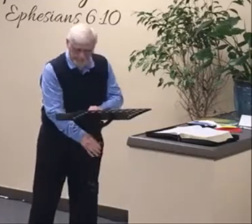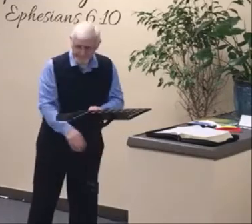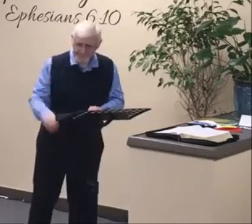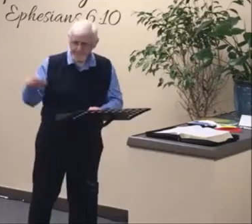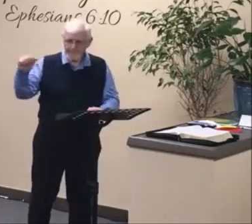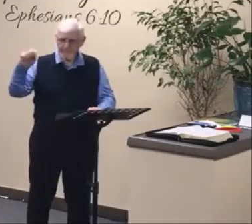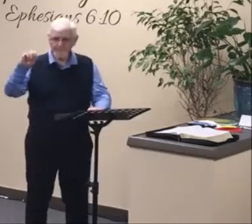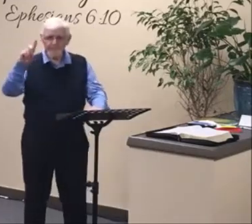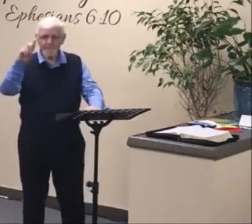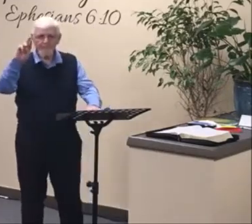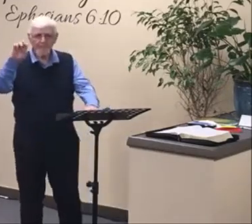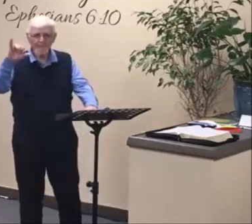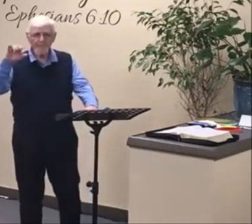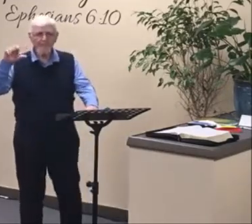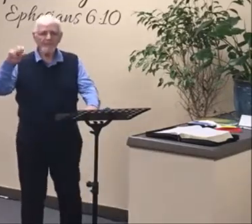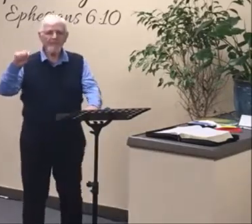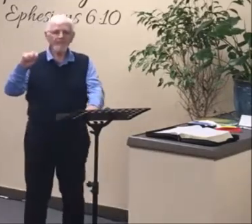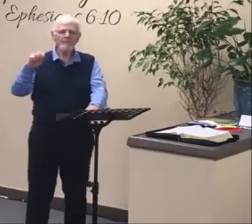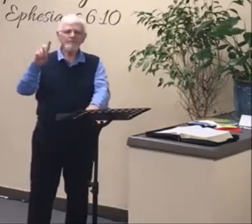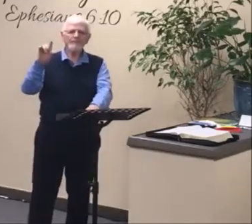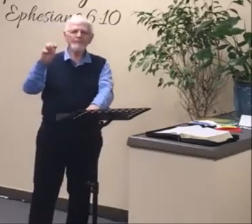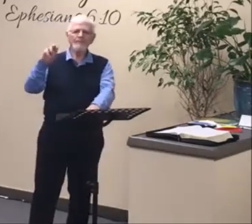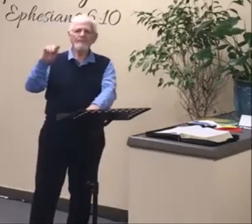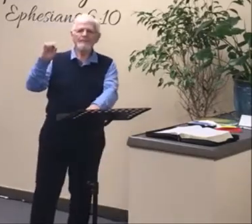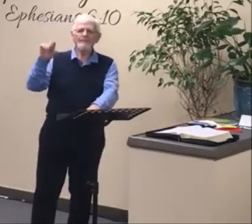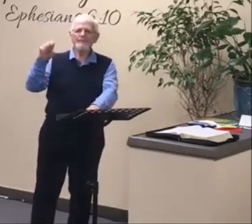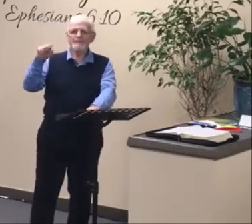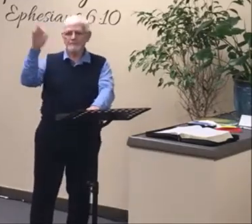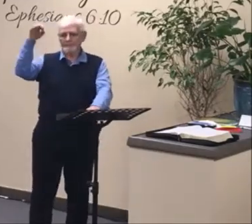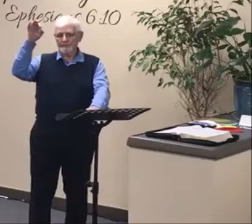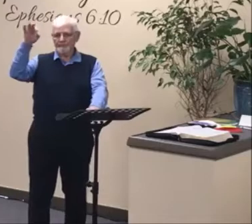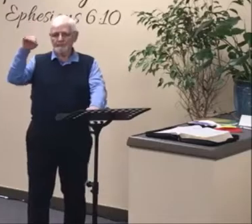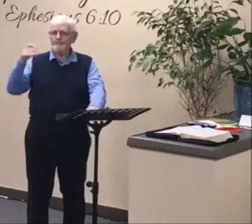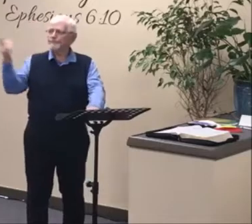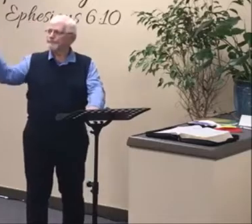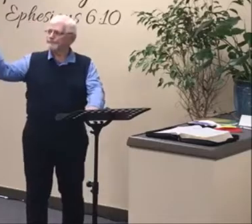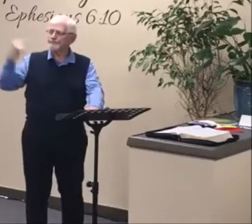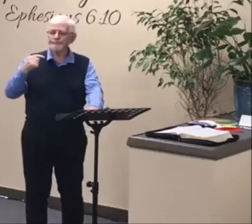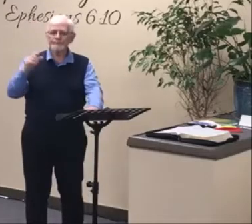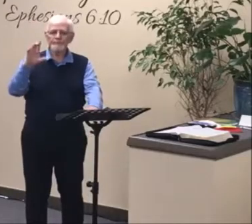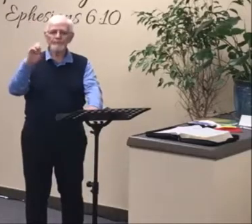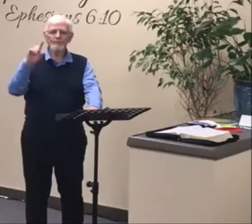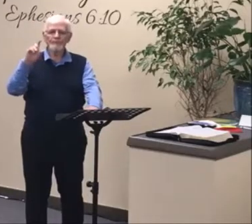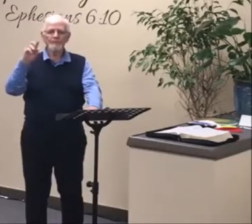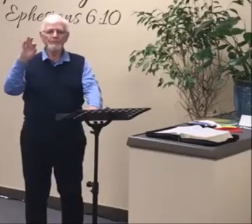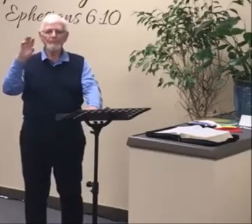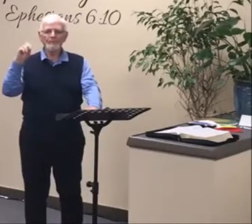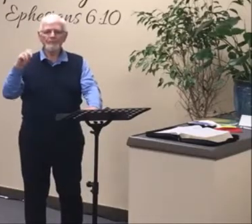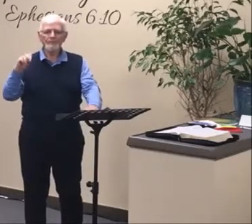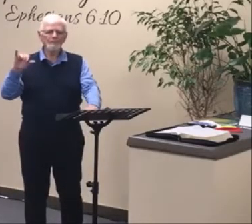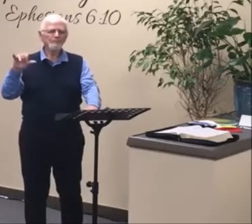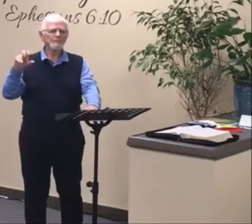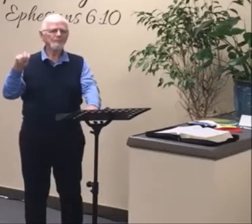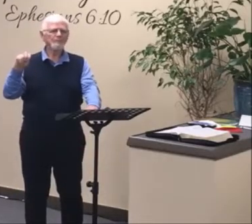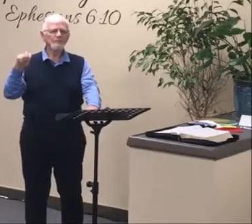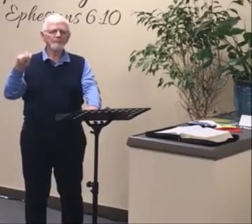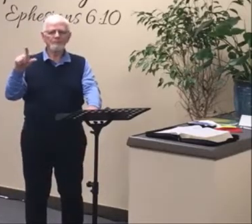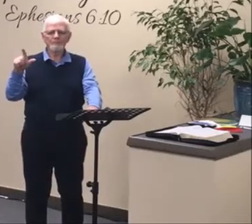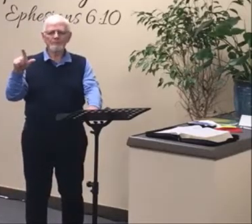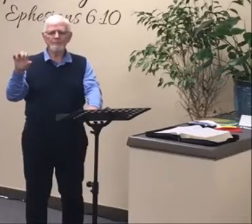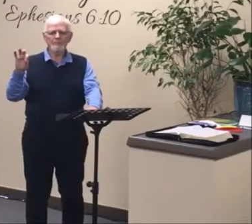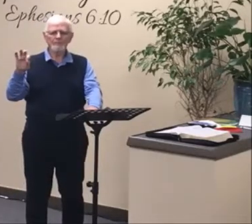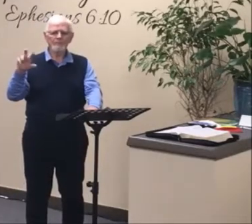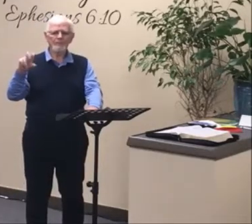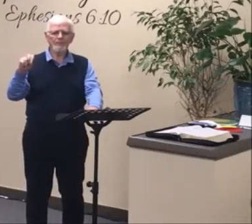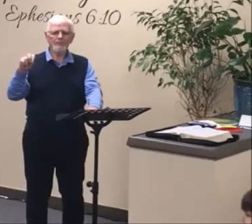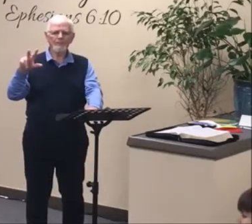yet, Brother Adrian Dominguez is going to be here from Aurora, Colorado, Lord willing, on January 29th, 30th,